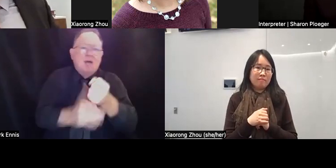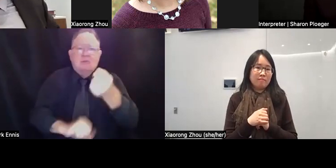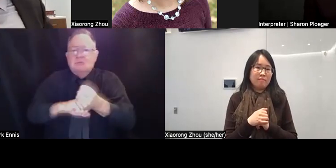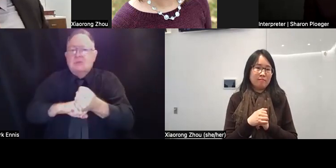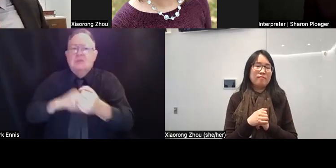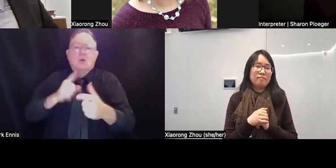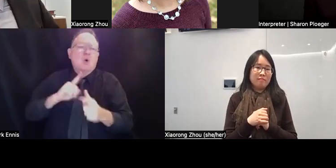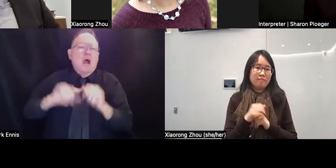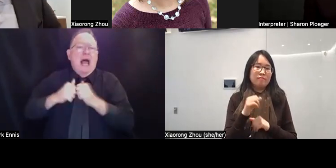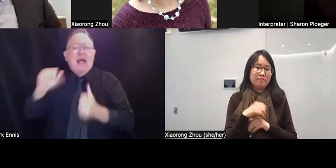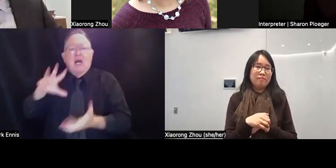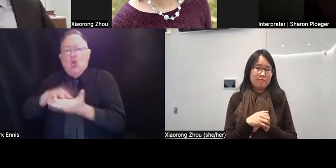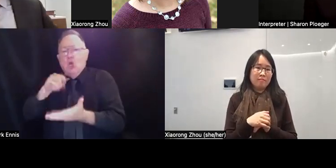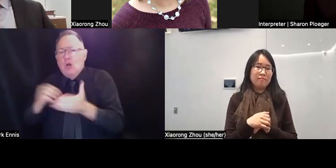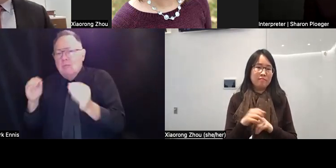more?